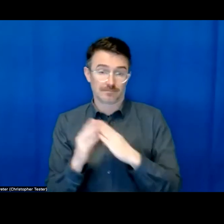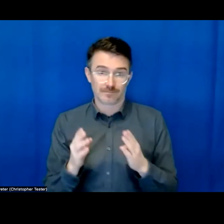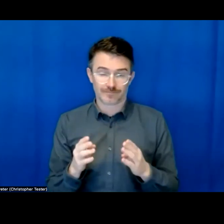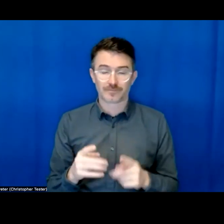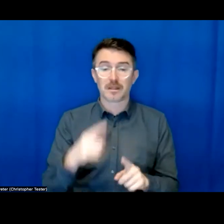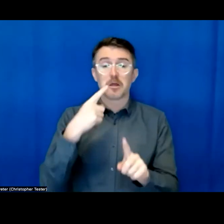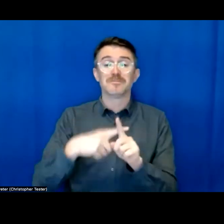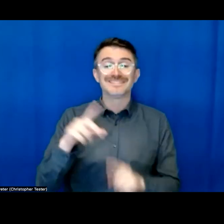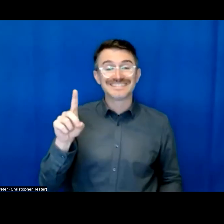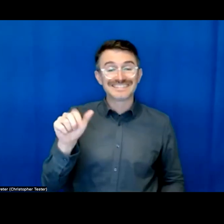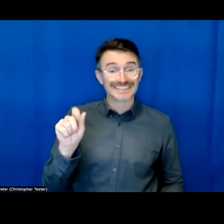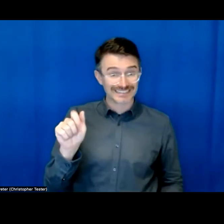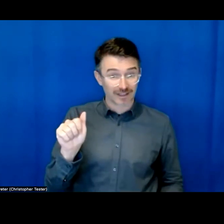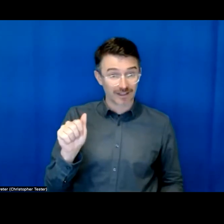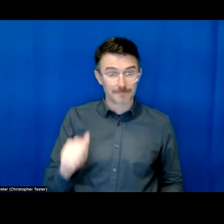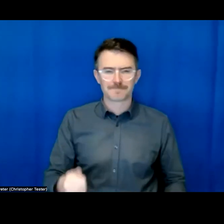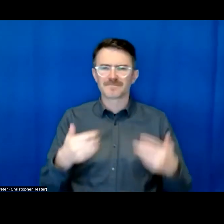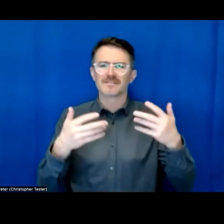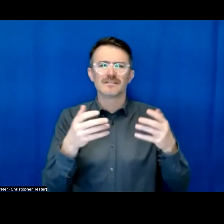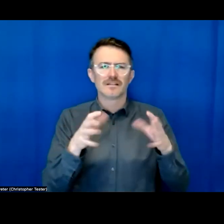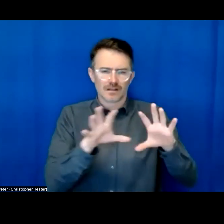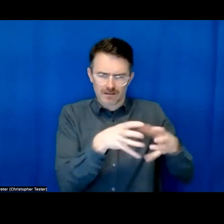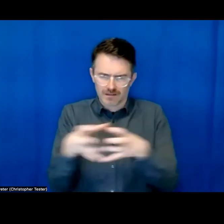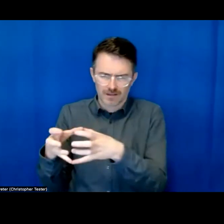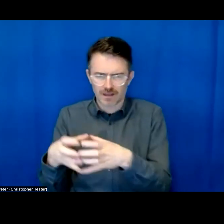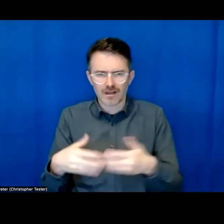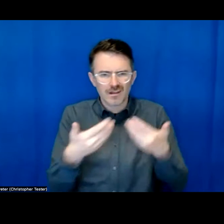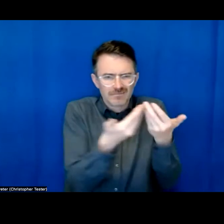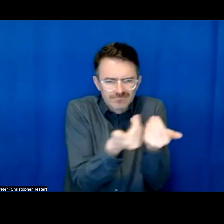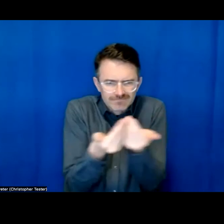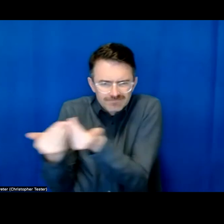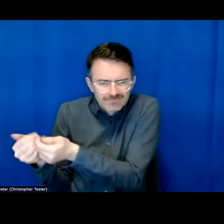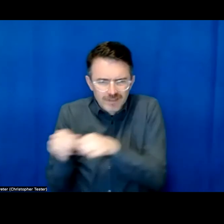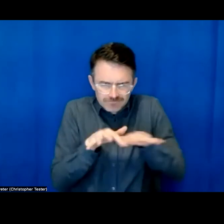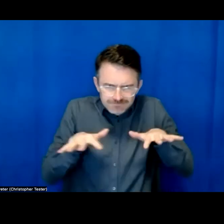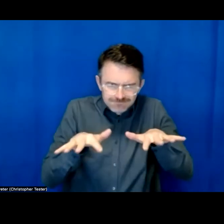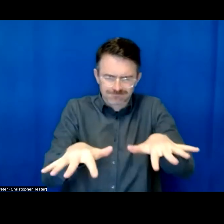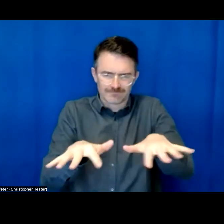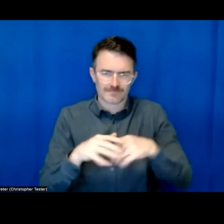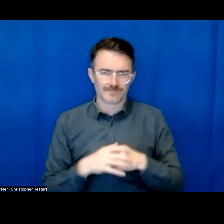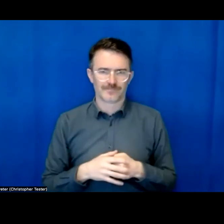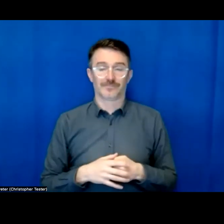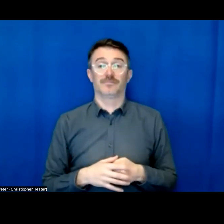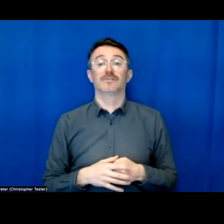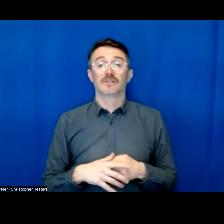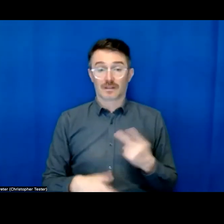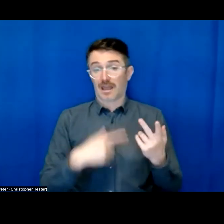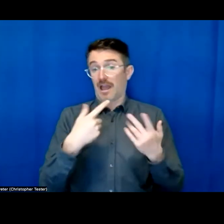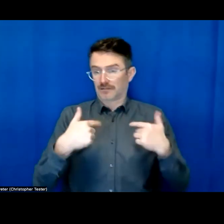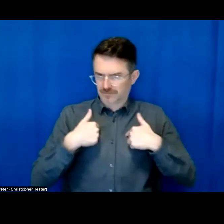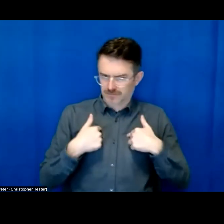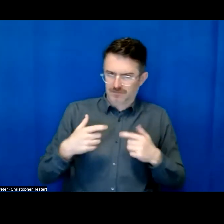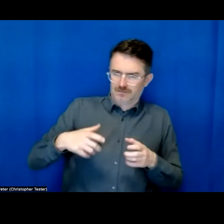our staff. Canada has committed $35 million since 2018 to help 9 countries